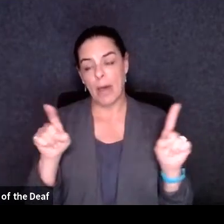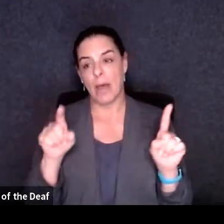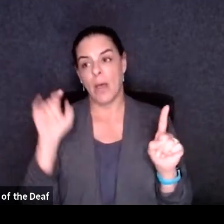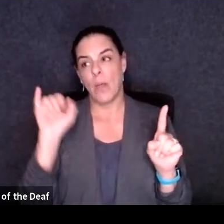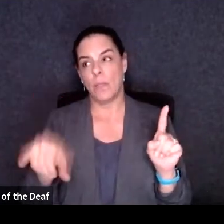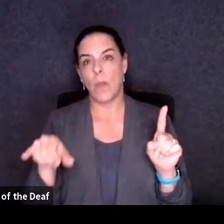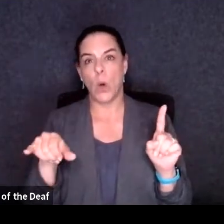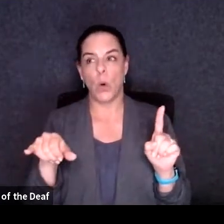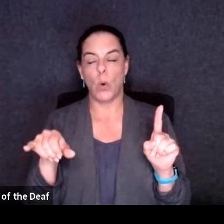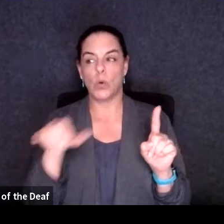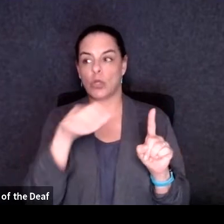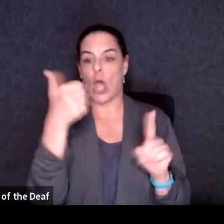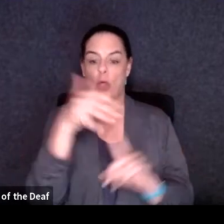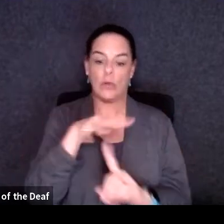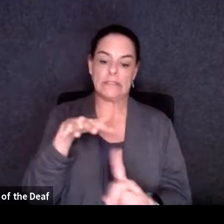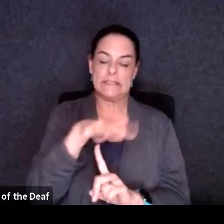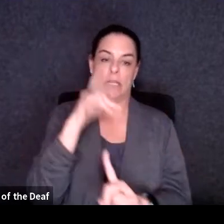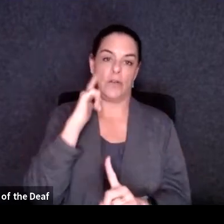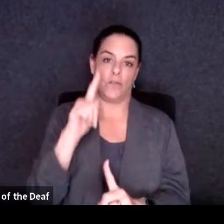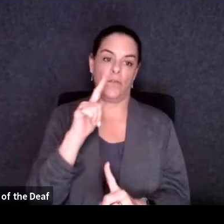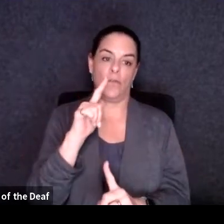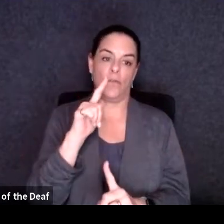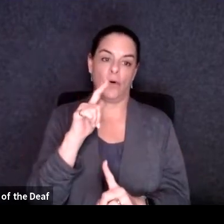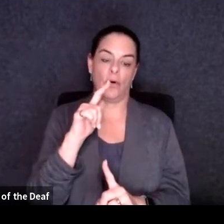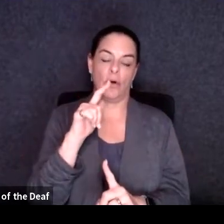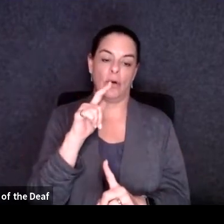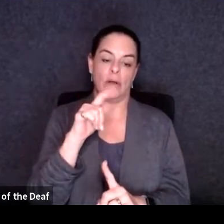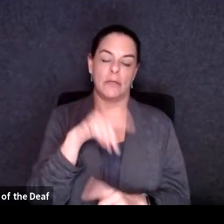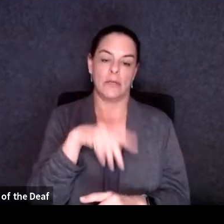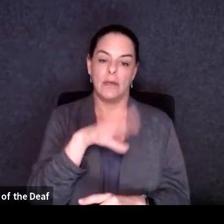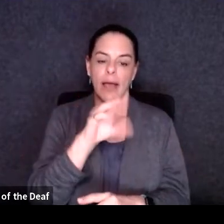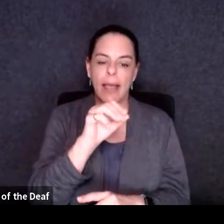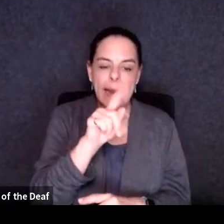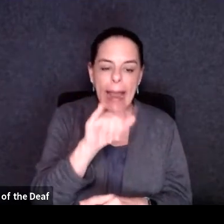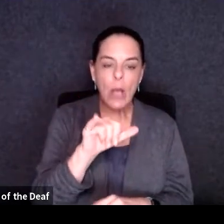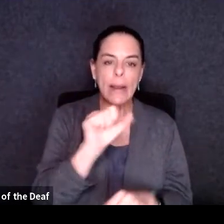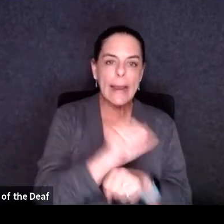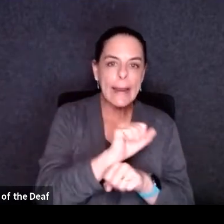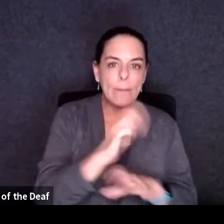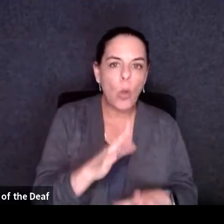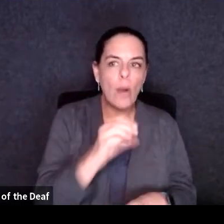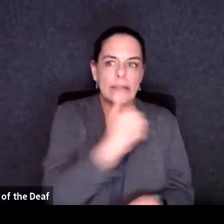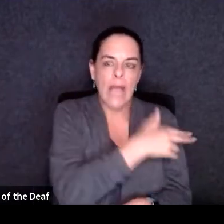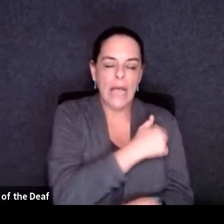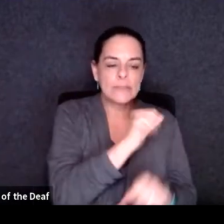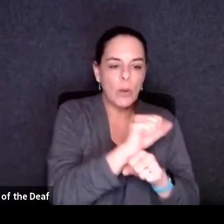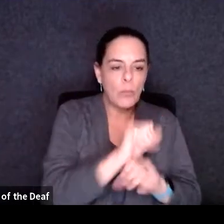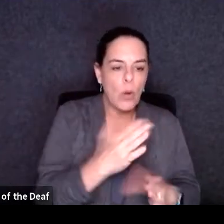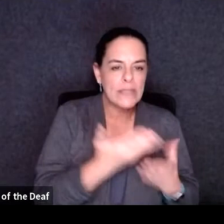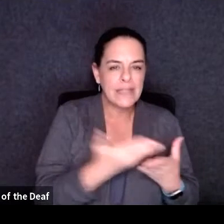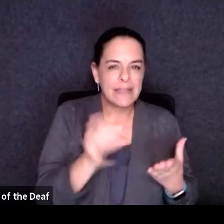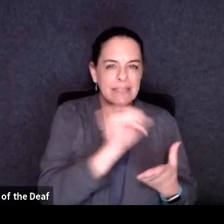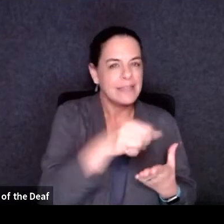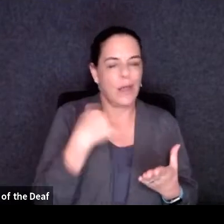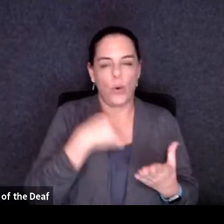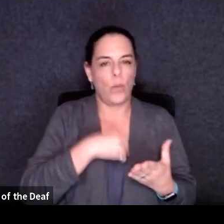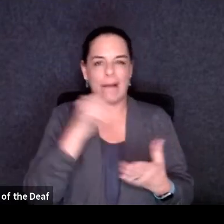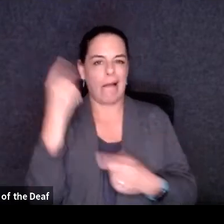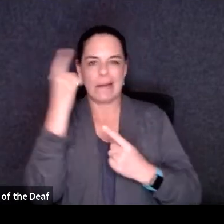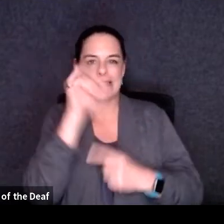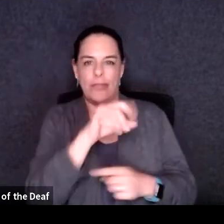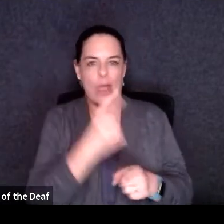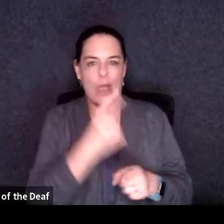additional settings for all county or red employees and that type of recommendation, we're not looking at right now at this time.